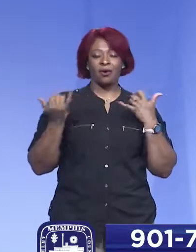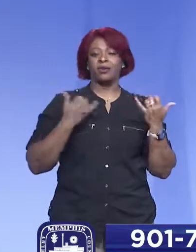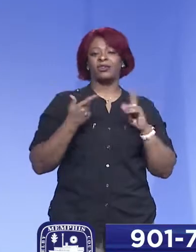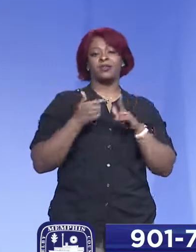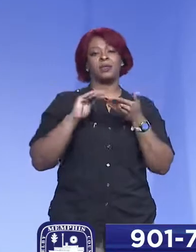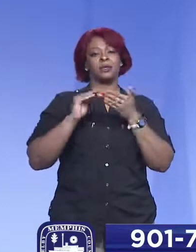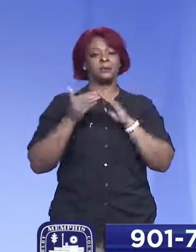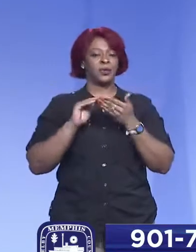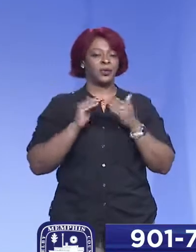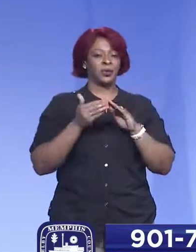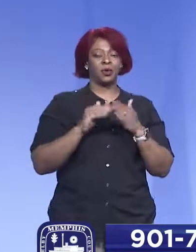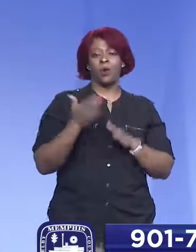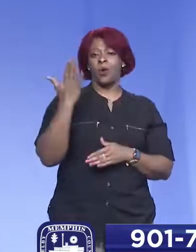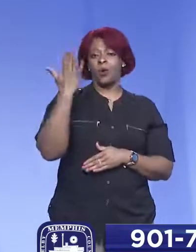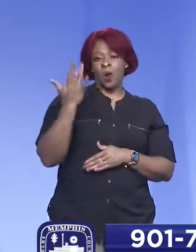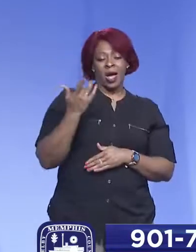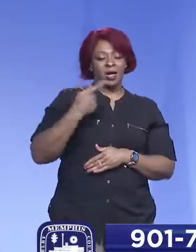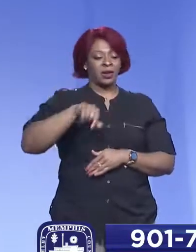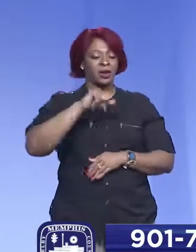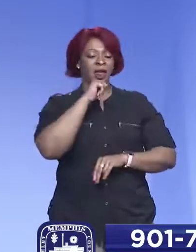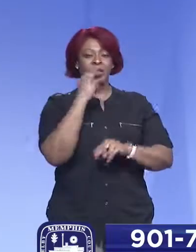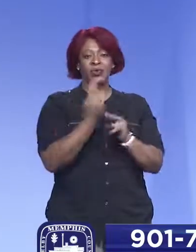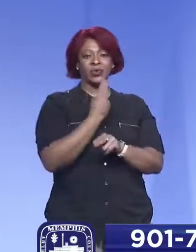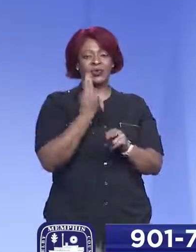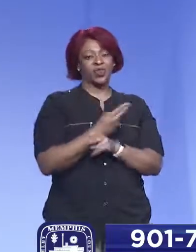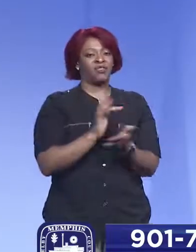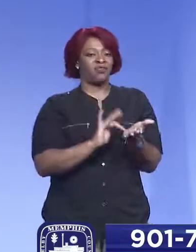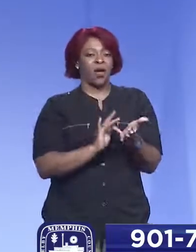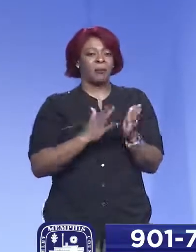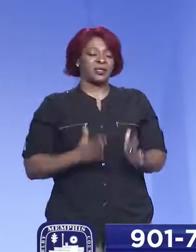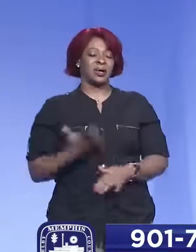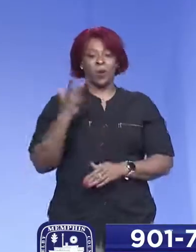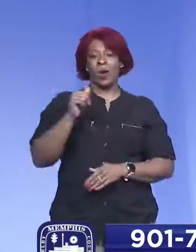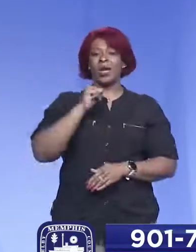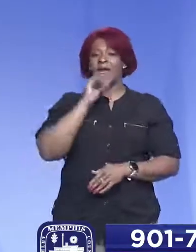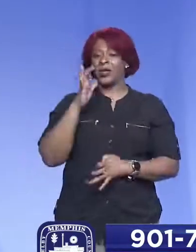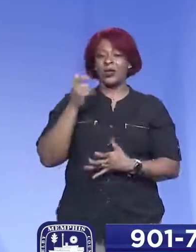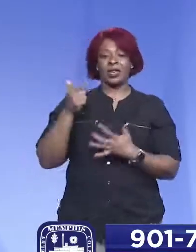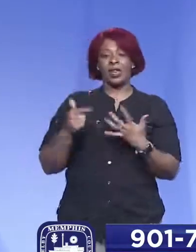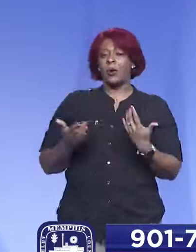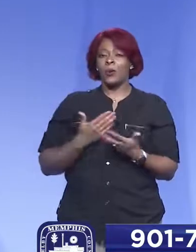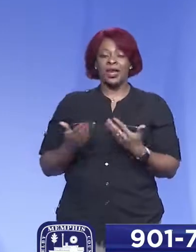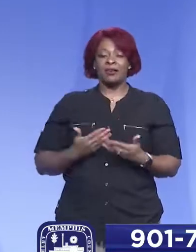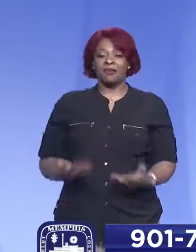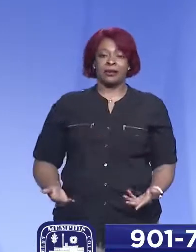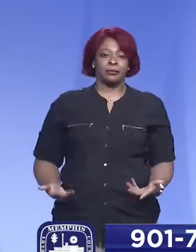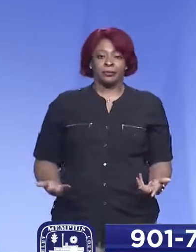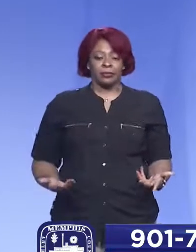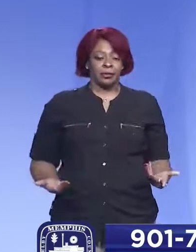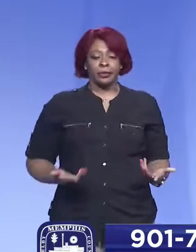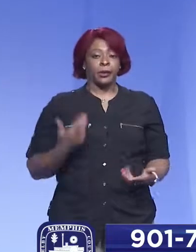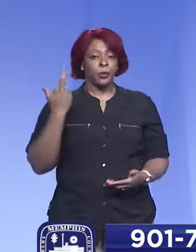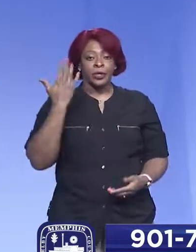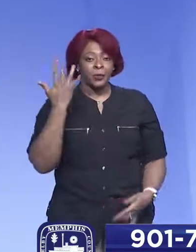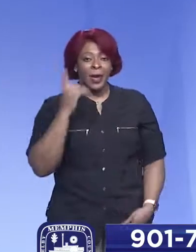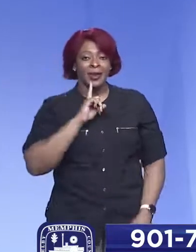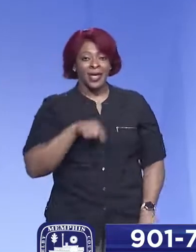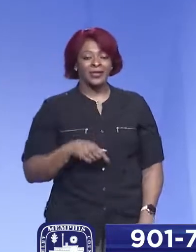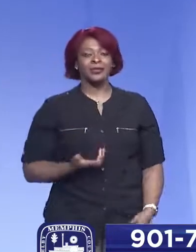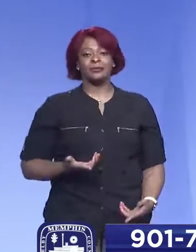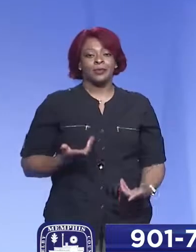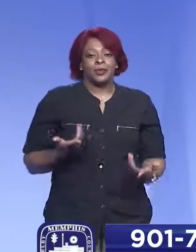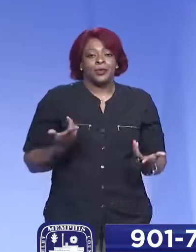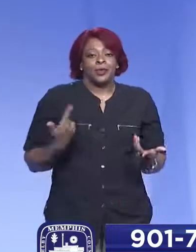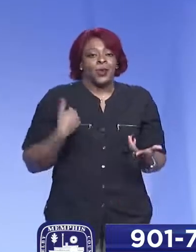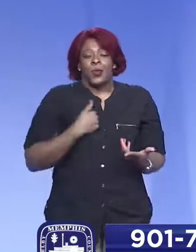the community. Why aren't you using the pharmacies? Why aren't you doing, whatever? And part of the answer is, well,